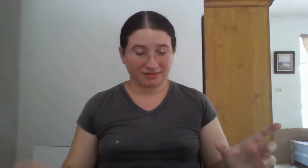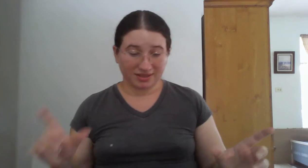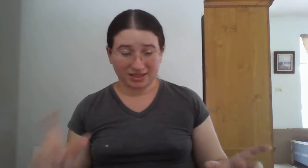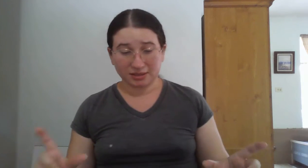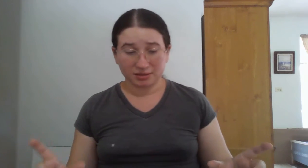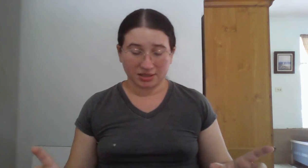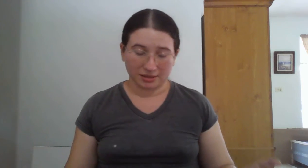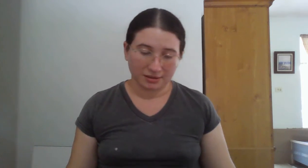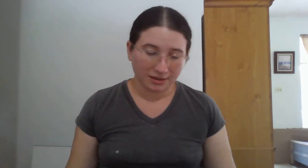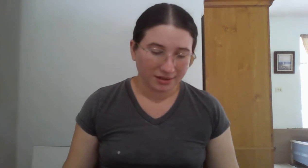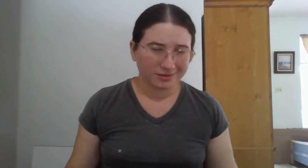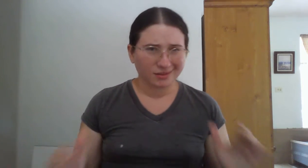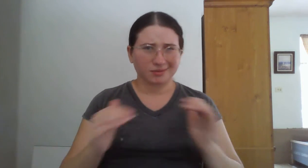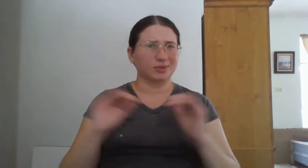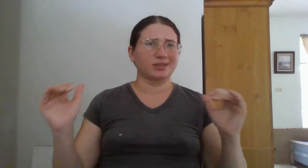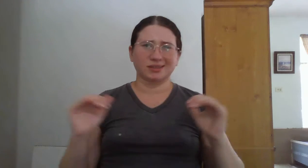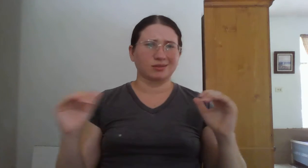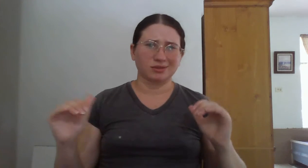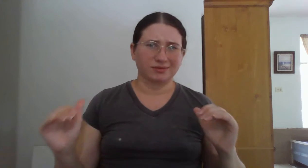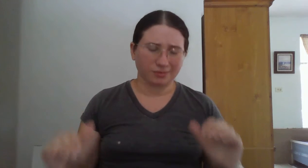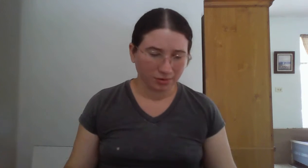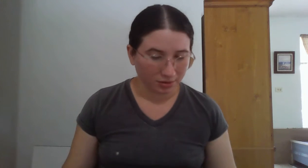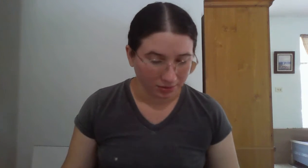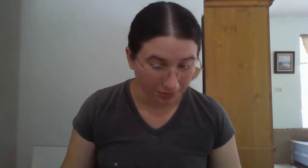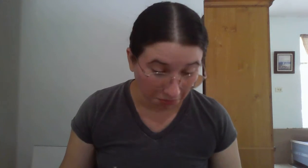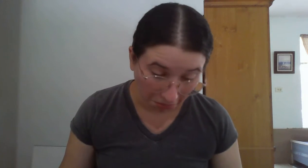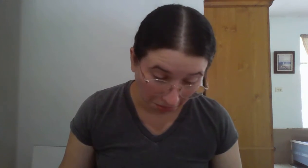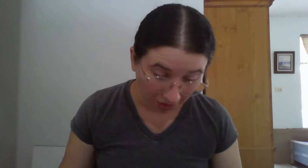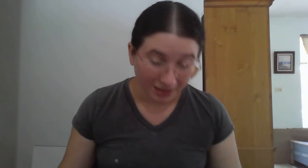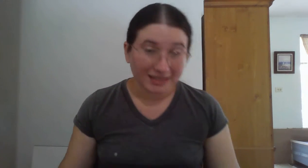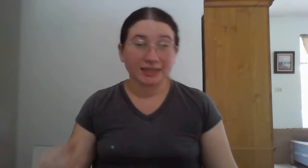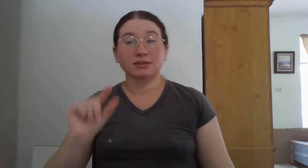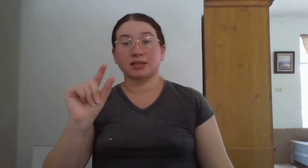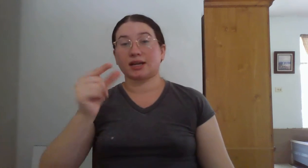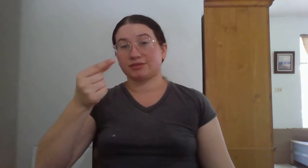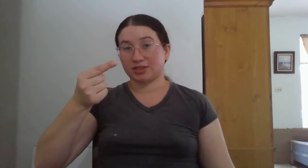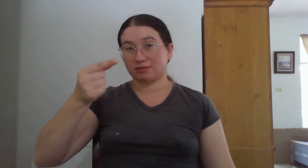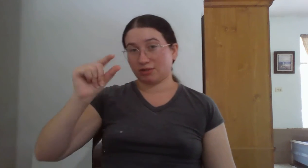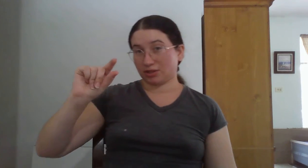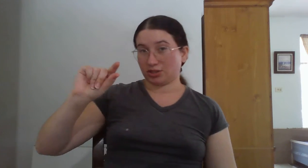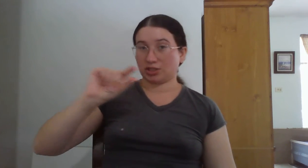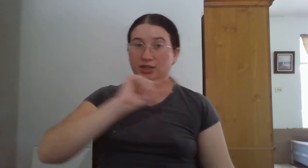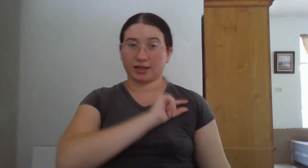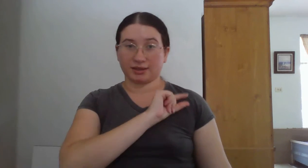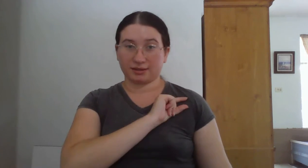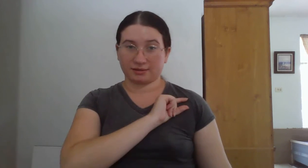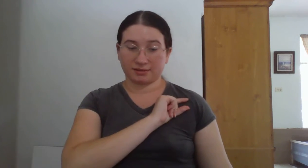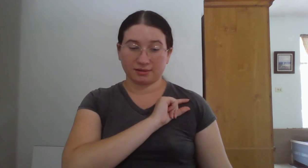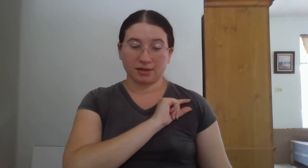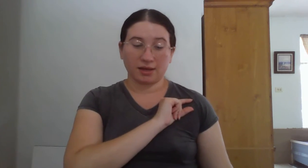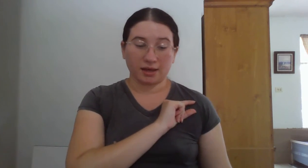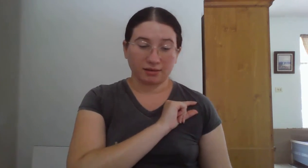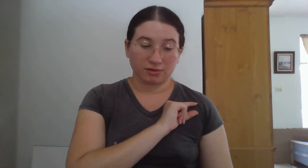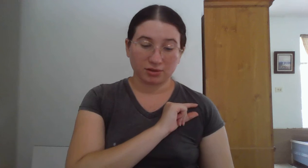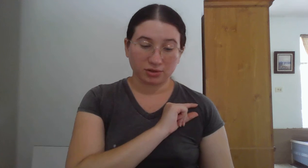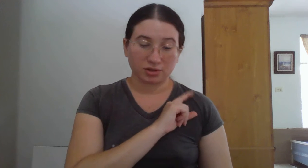and guilty, those are completely two different words. Guilty I've seen with the G like this. They're